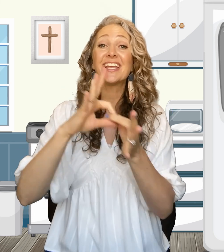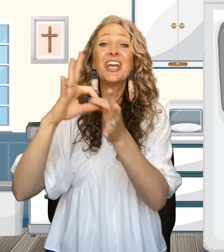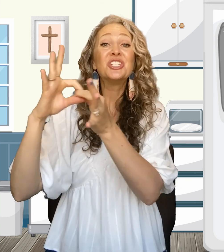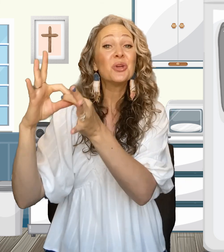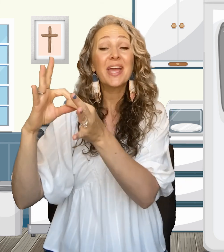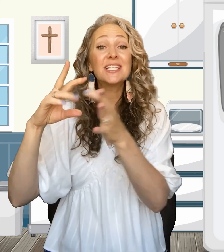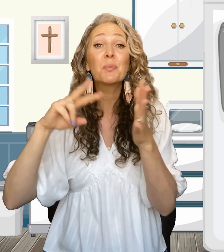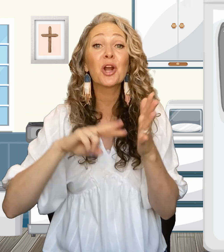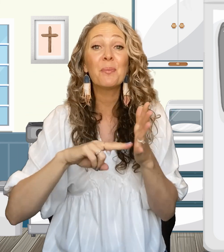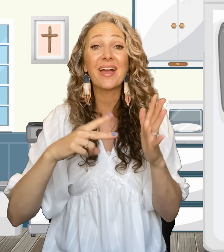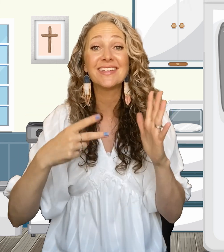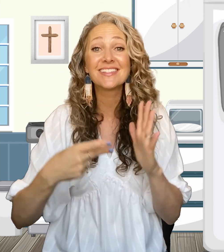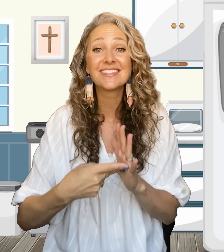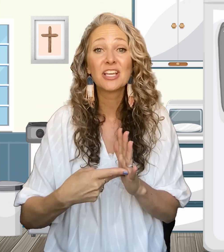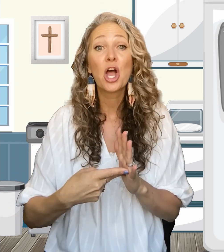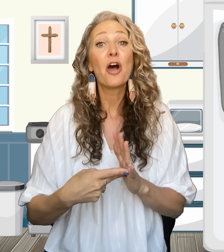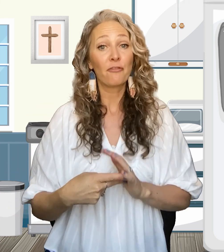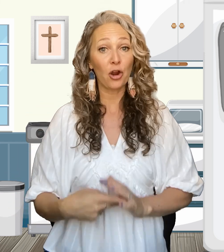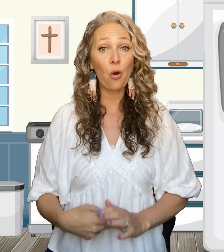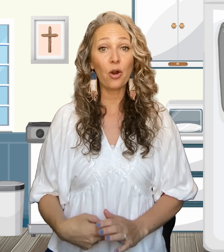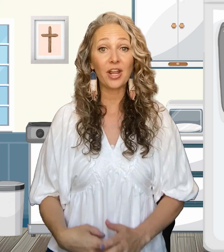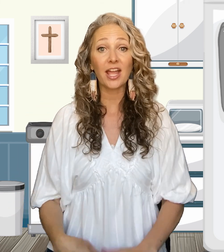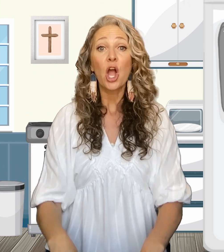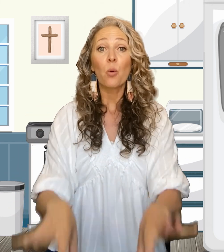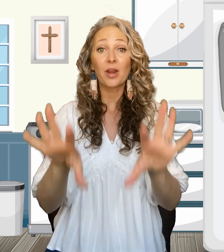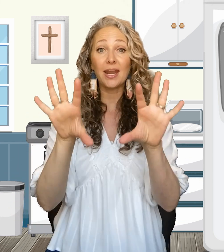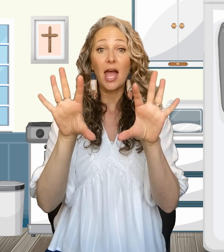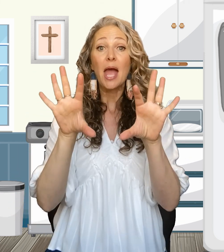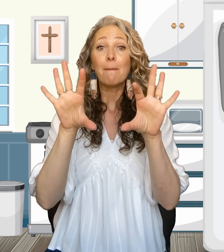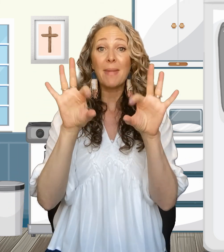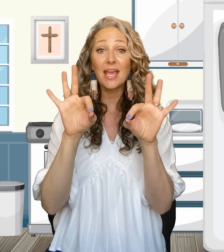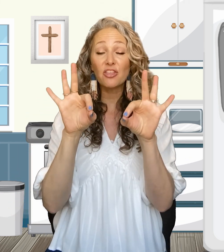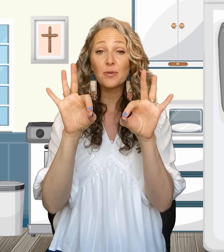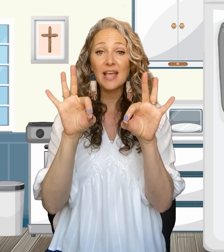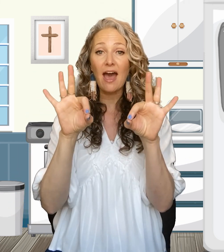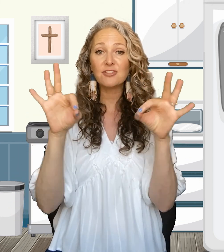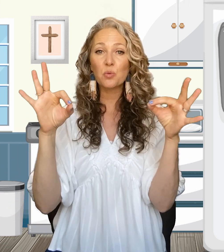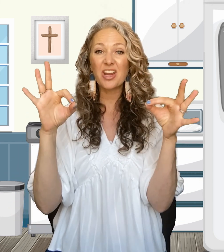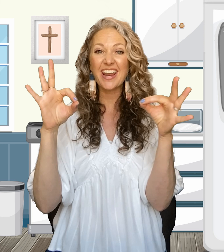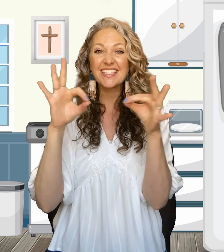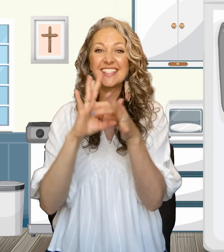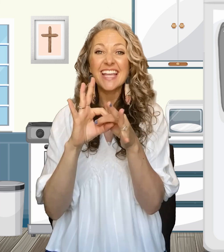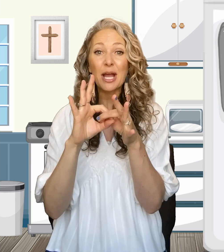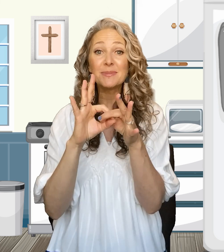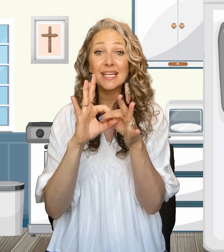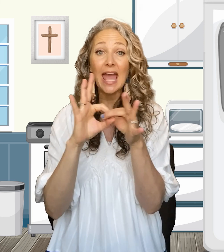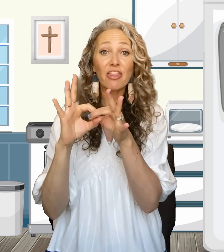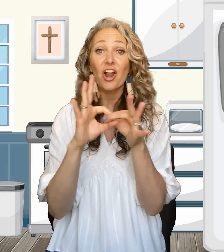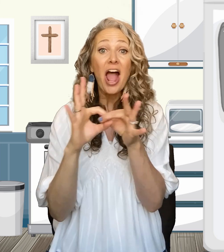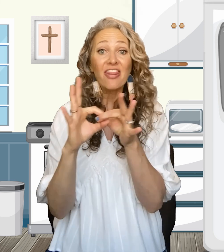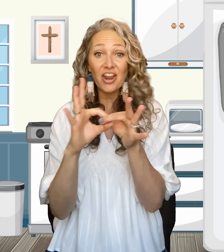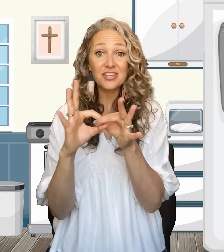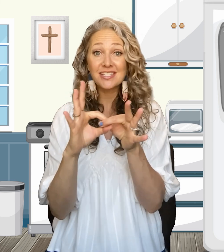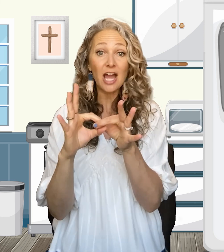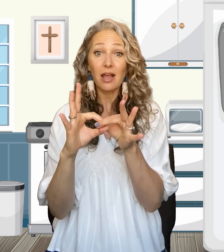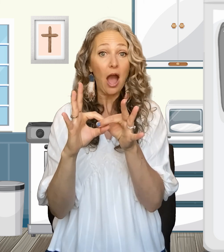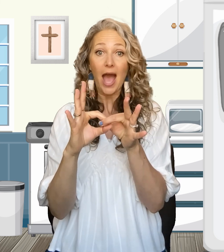to his purpose. For according, we're going to make those F's, we're going to stick them together. They're stuck. I can't